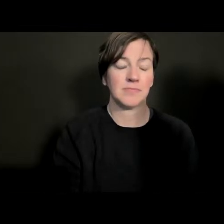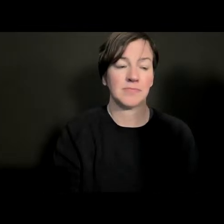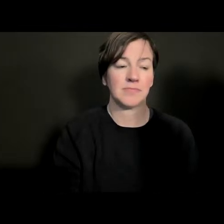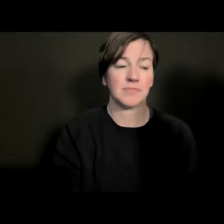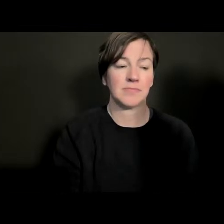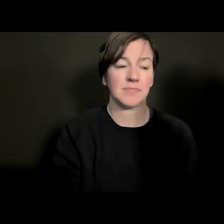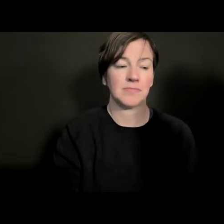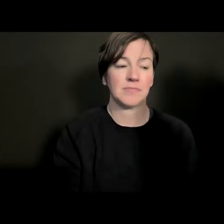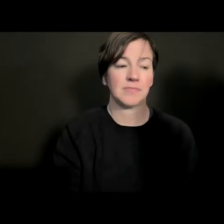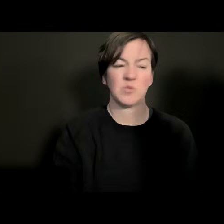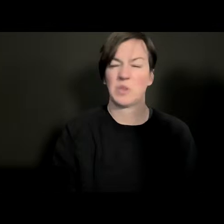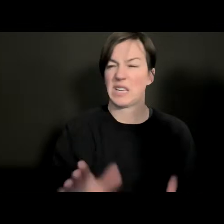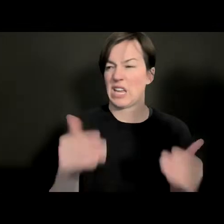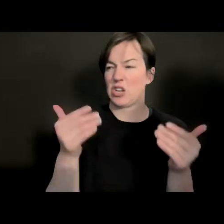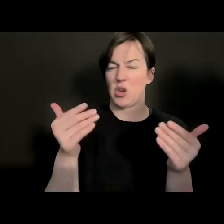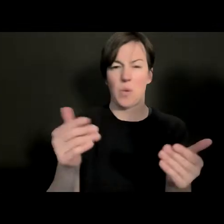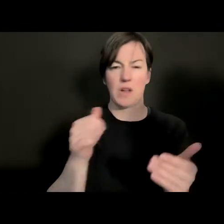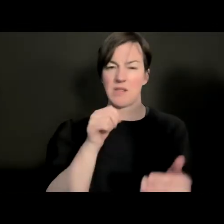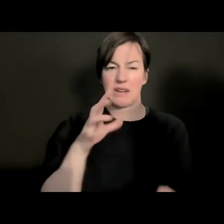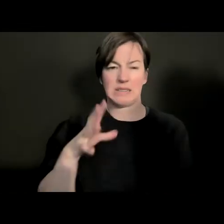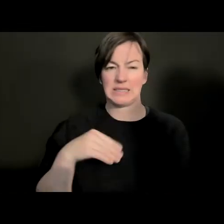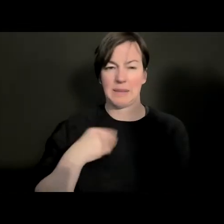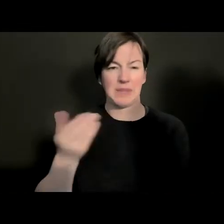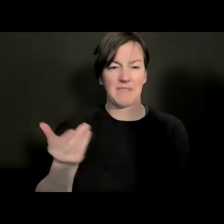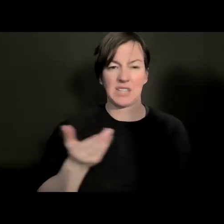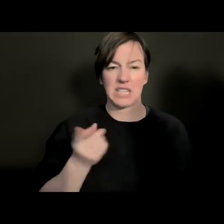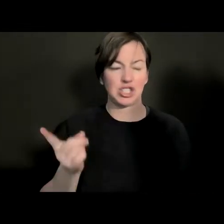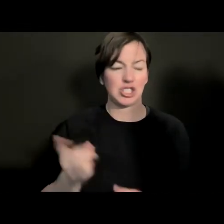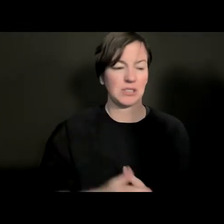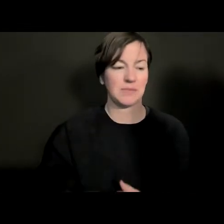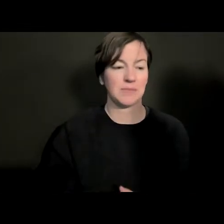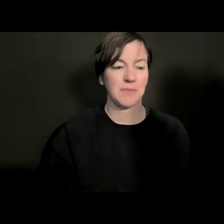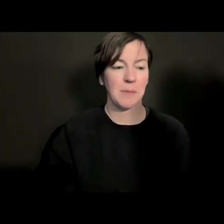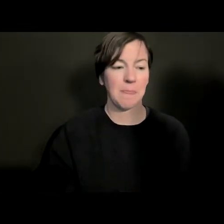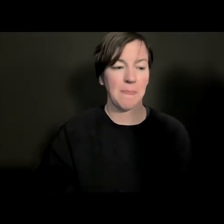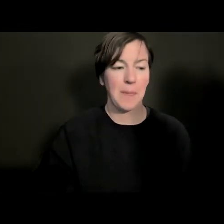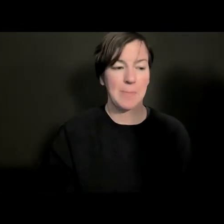We can go on, President. They are not accepting the invitation.